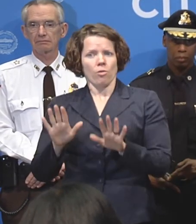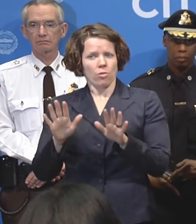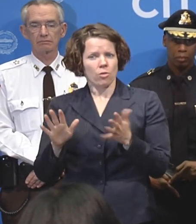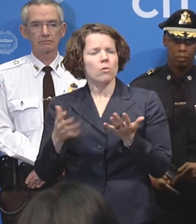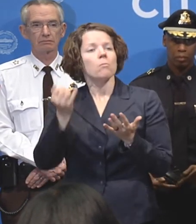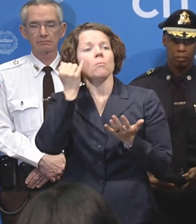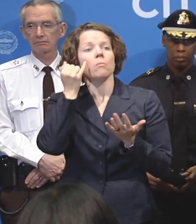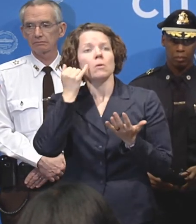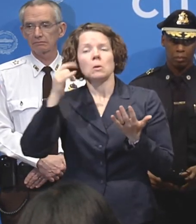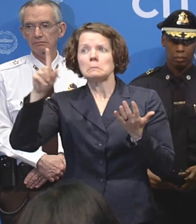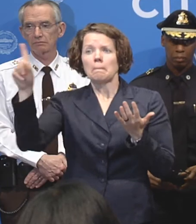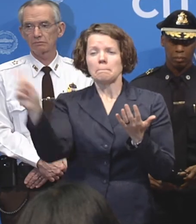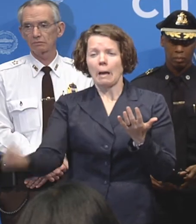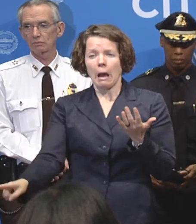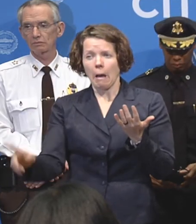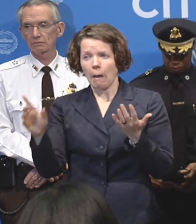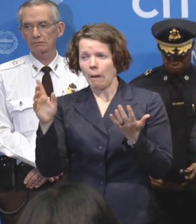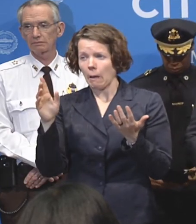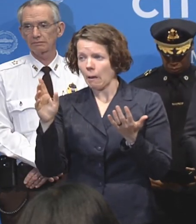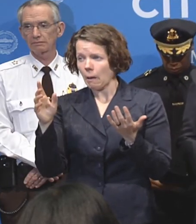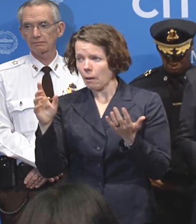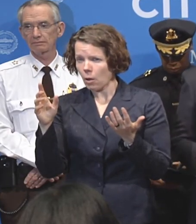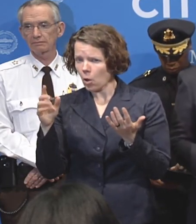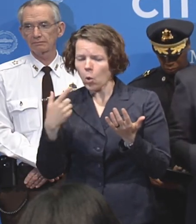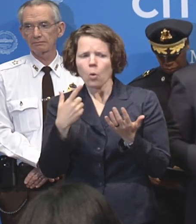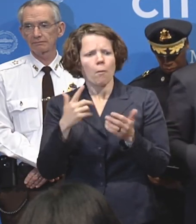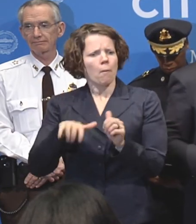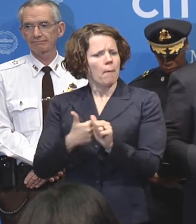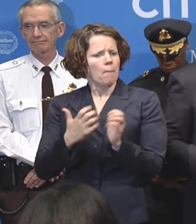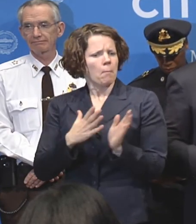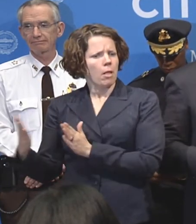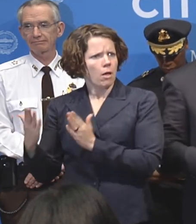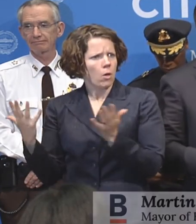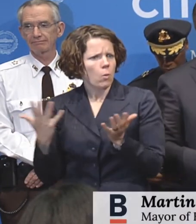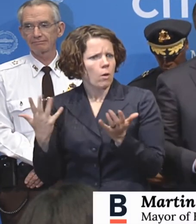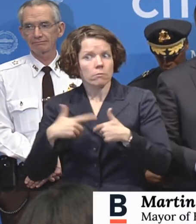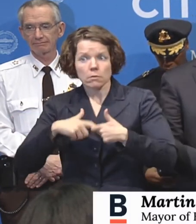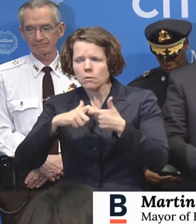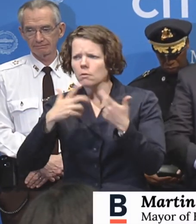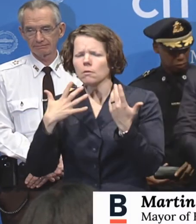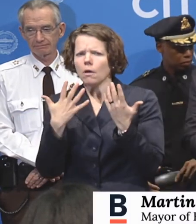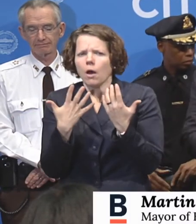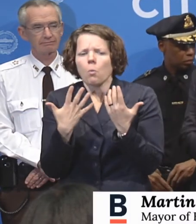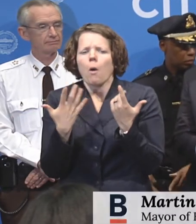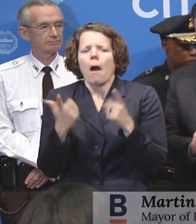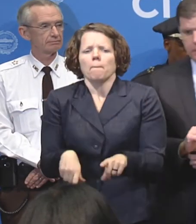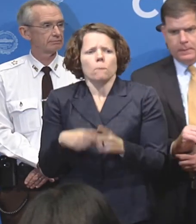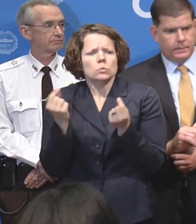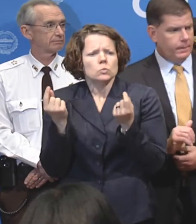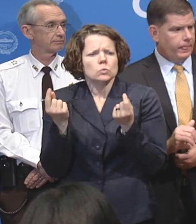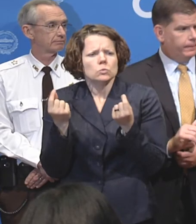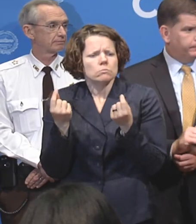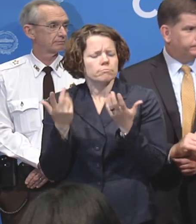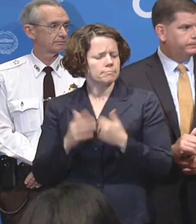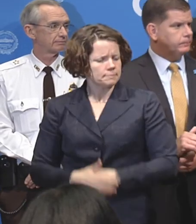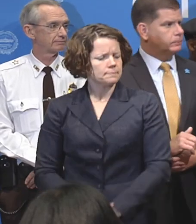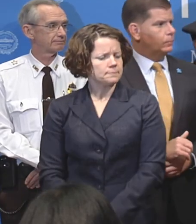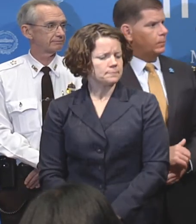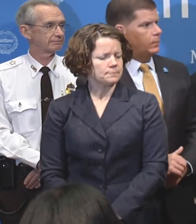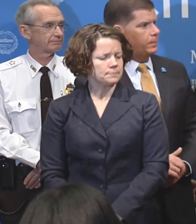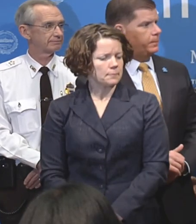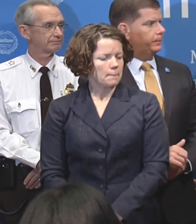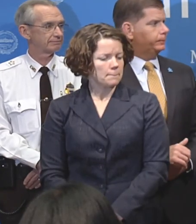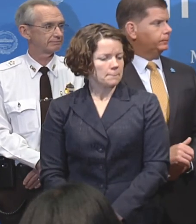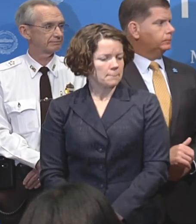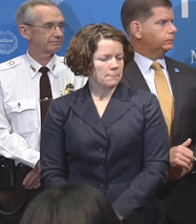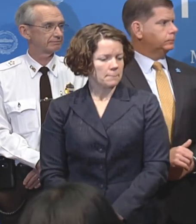Lightning perhaps is involved. Is there any sort of contingency plan or how to handle that with the runners and spectators?